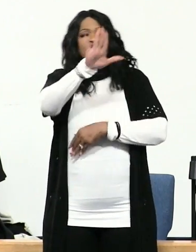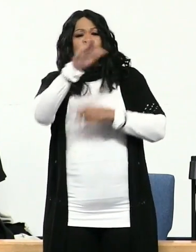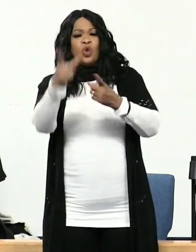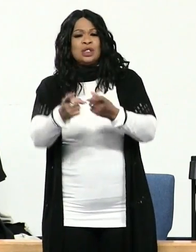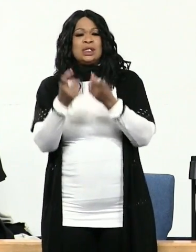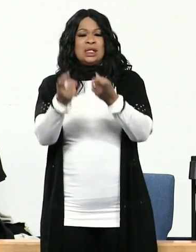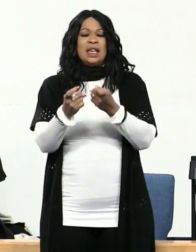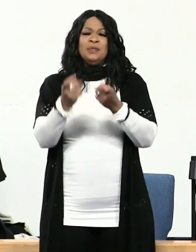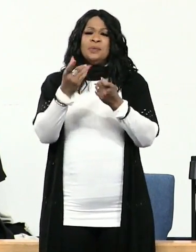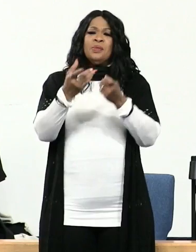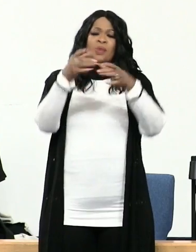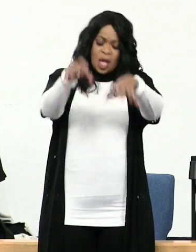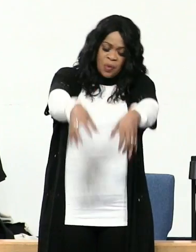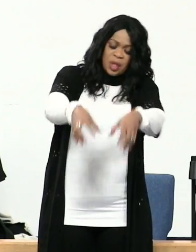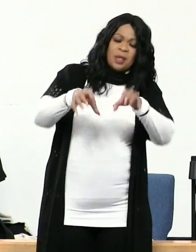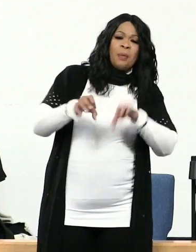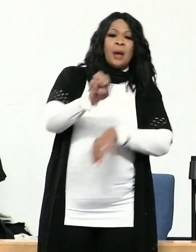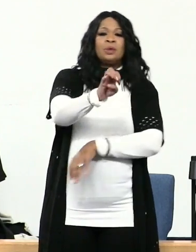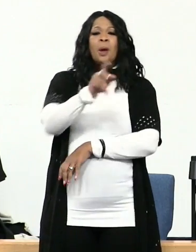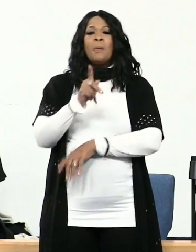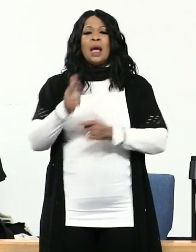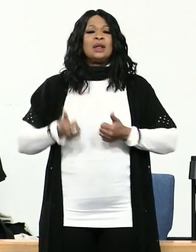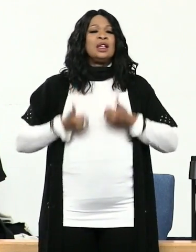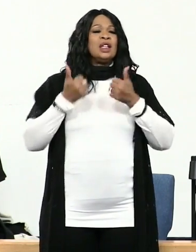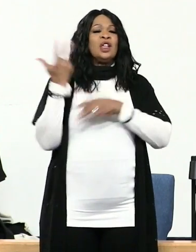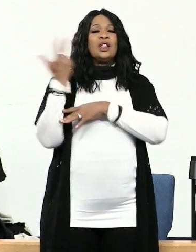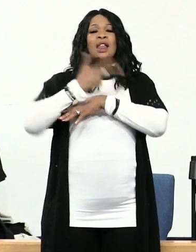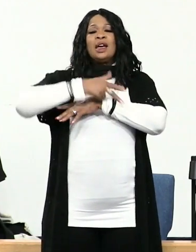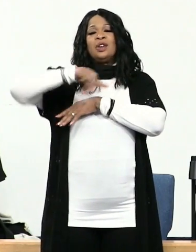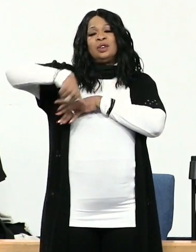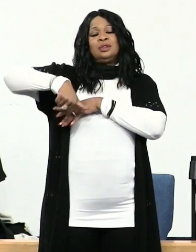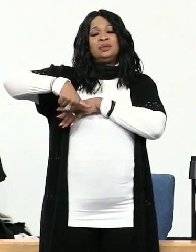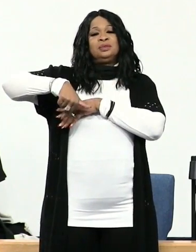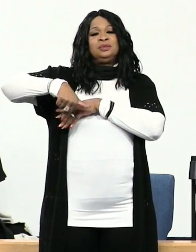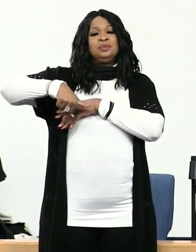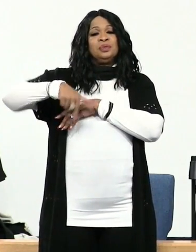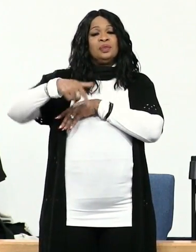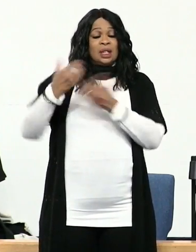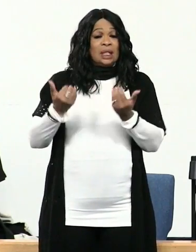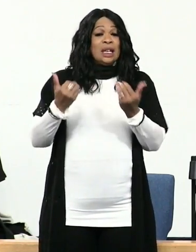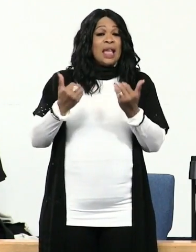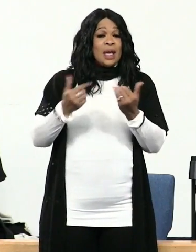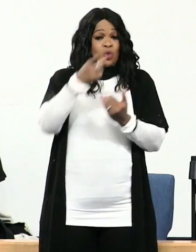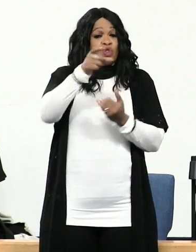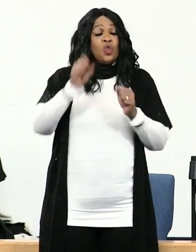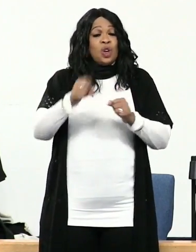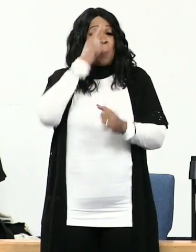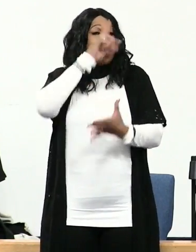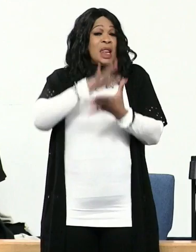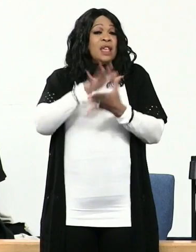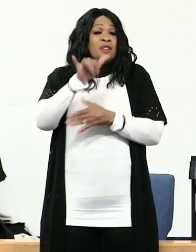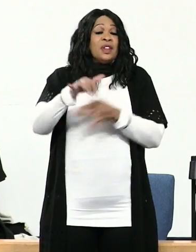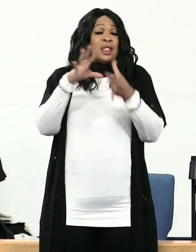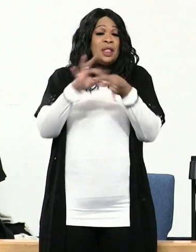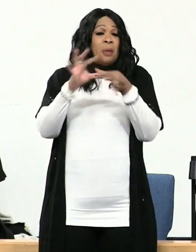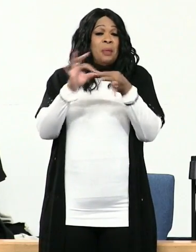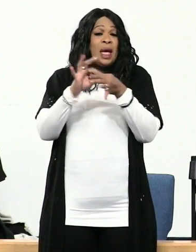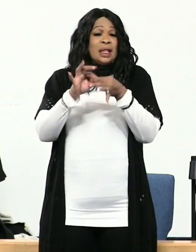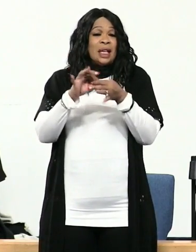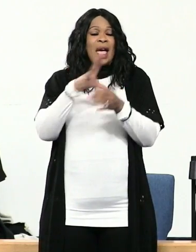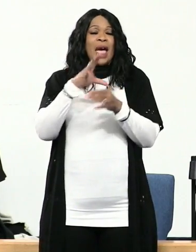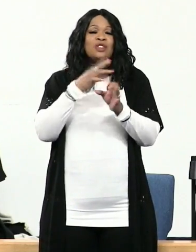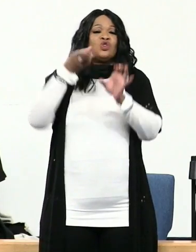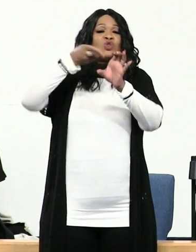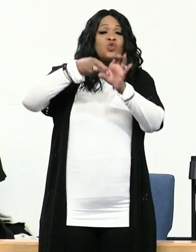was buried and he came back to life 3 days later. Today, you can believe that message and you can